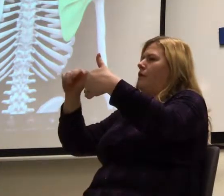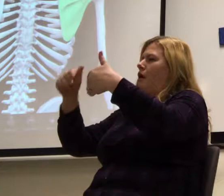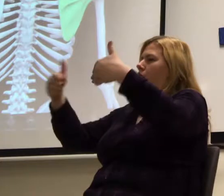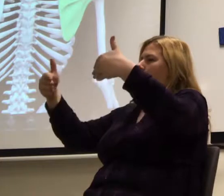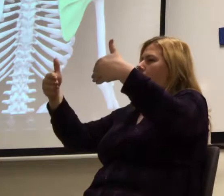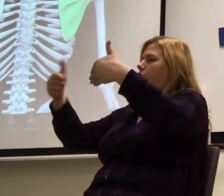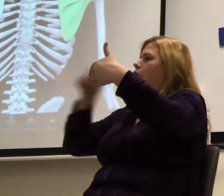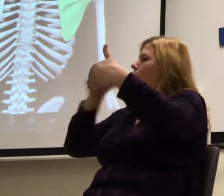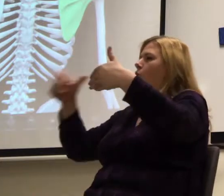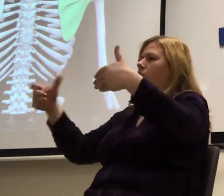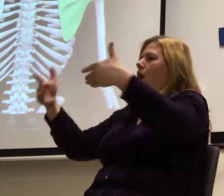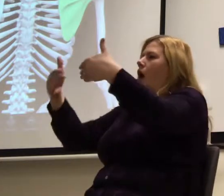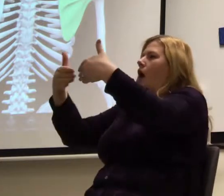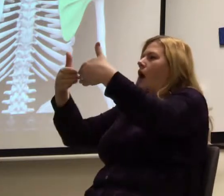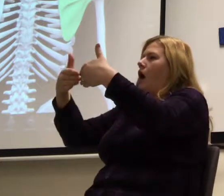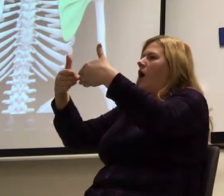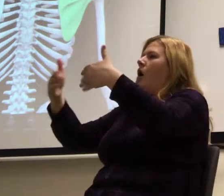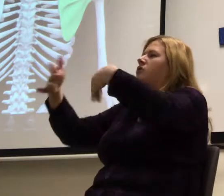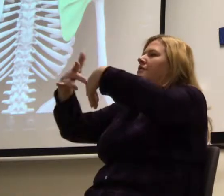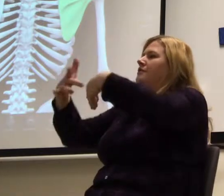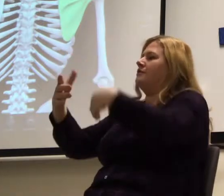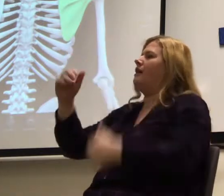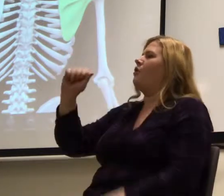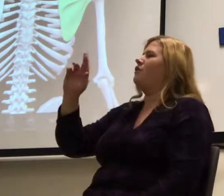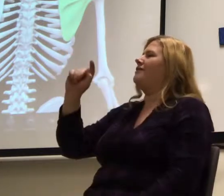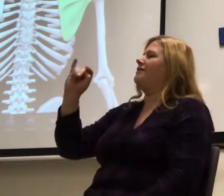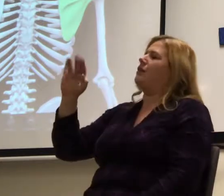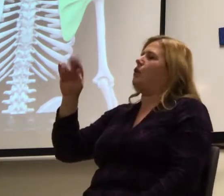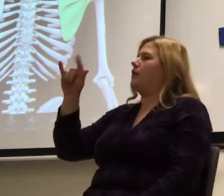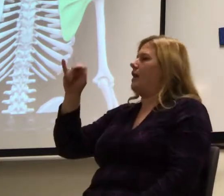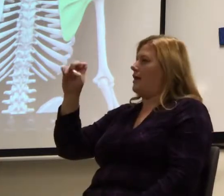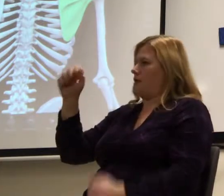with one another,